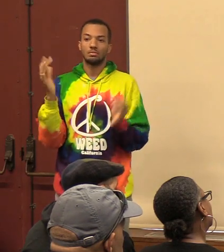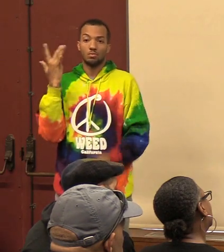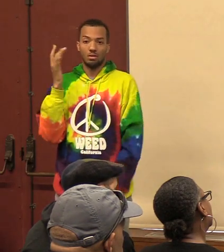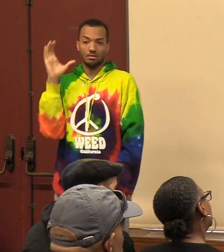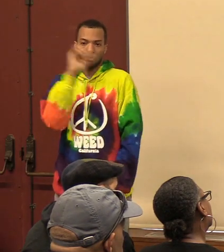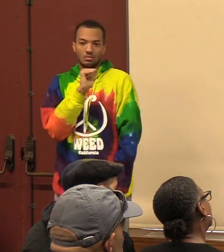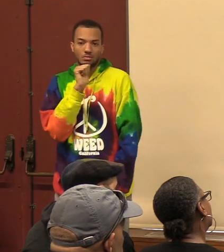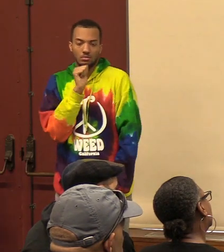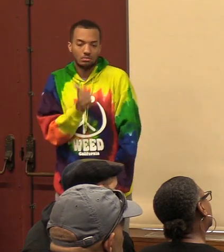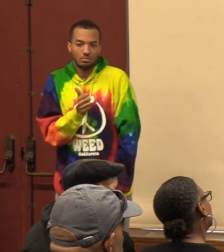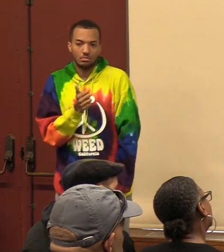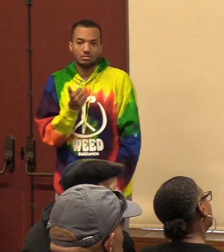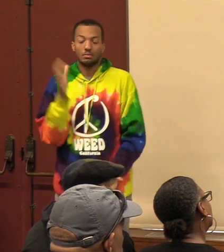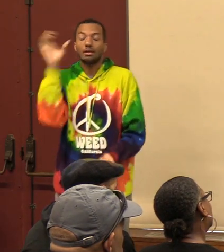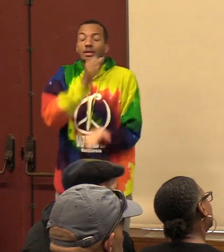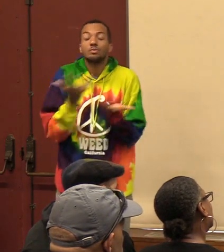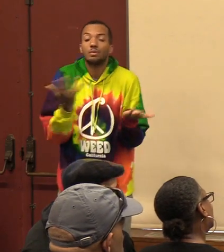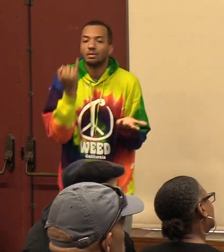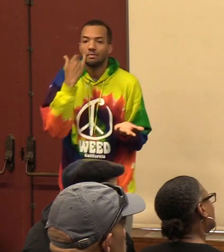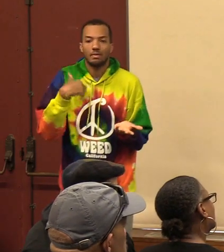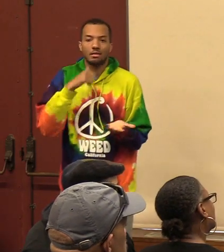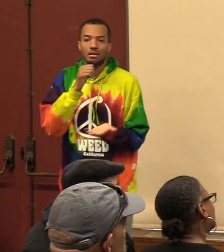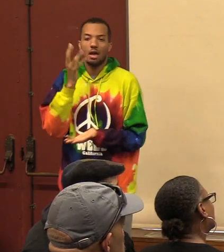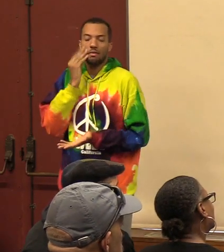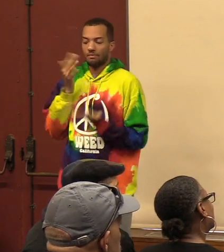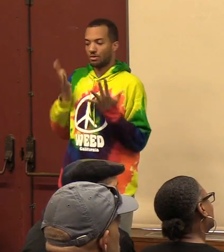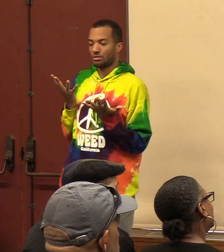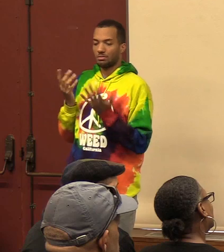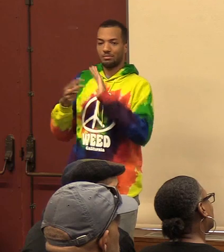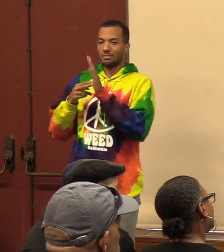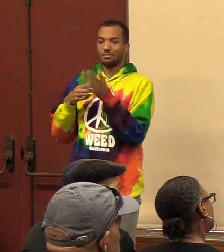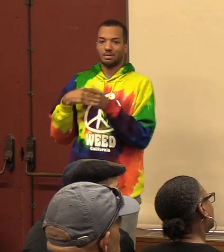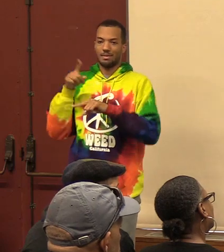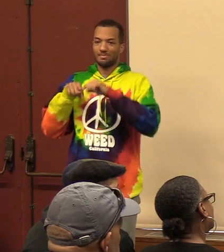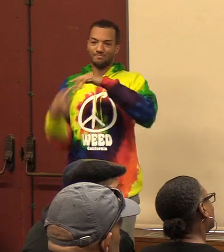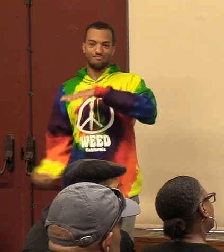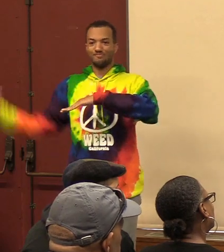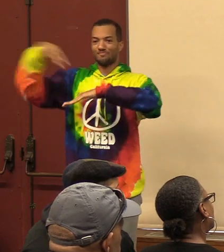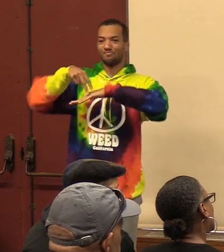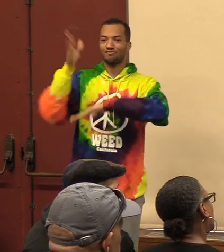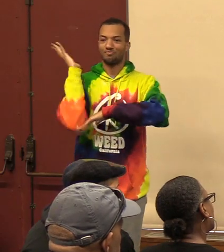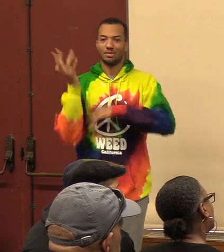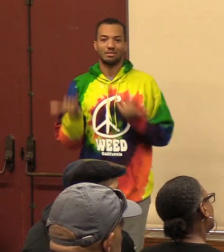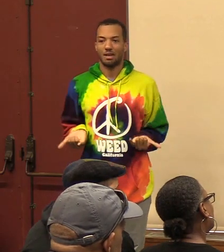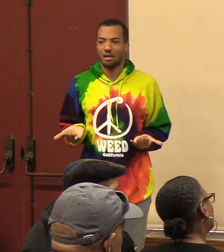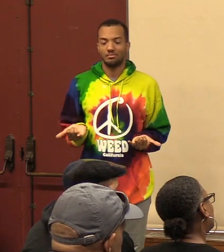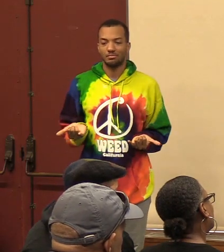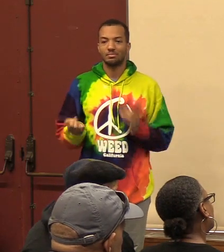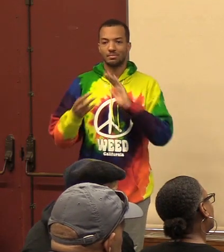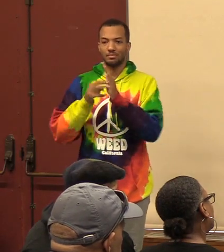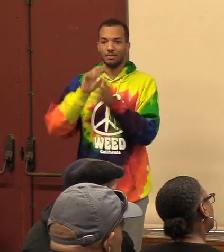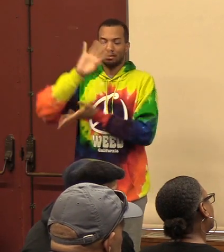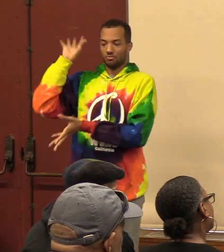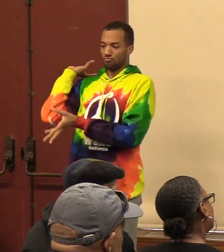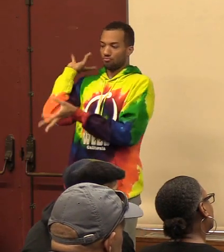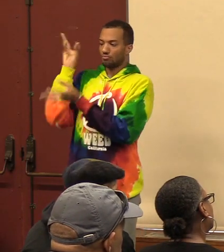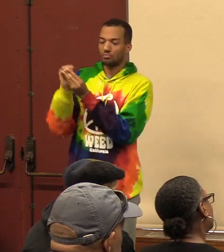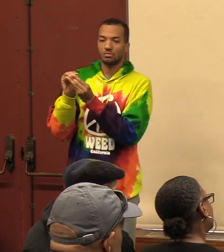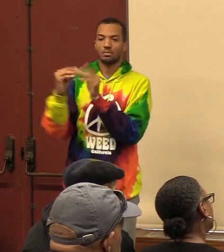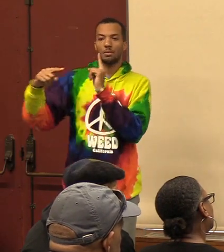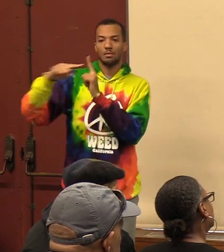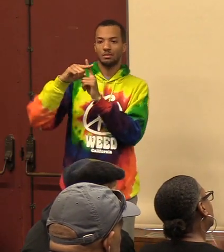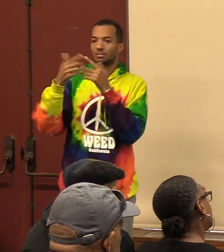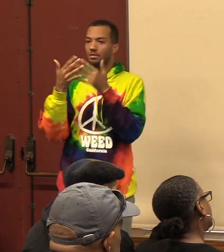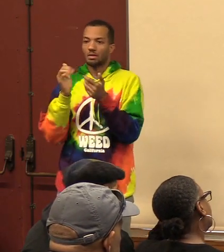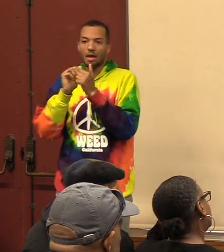not traveled that road, I would not be standing here in front of you today. So it's all good. No matter